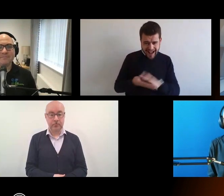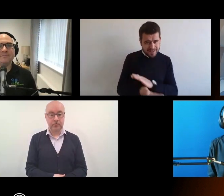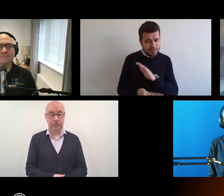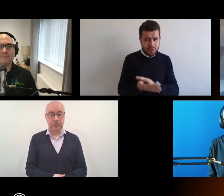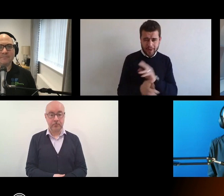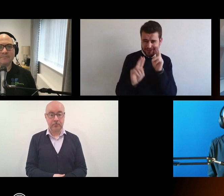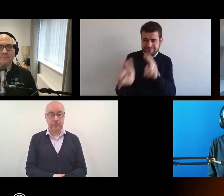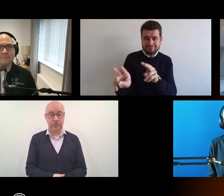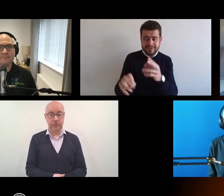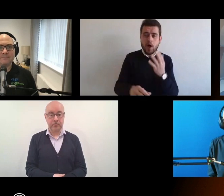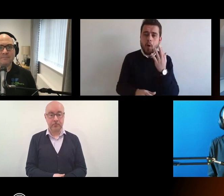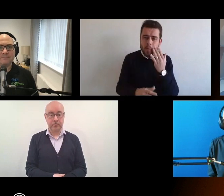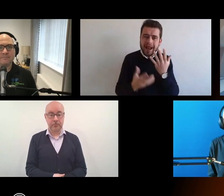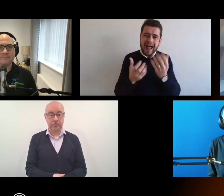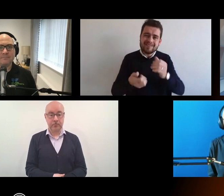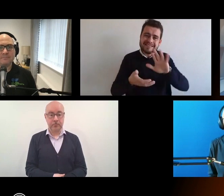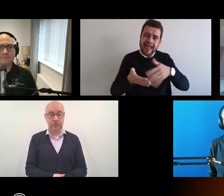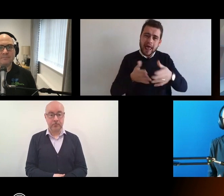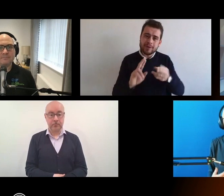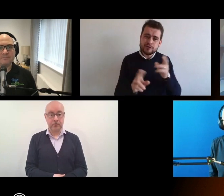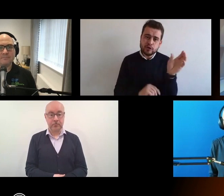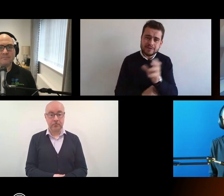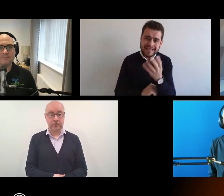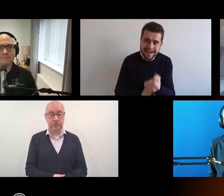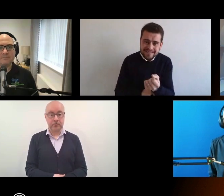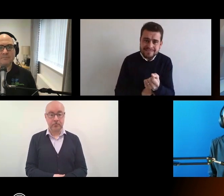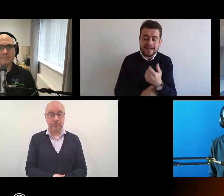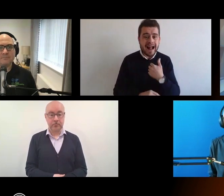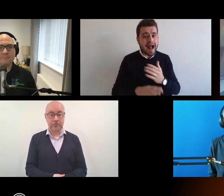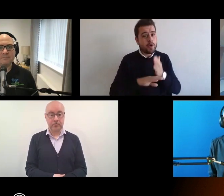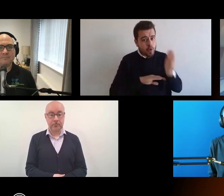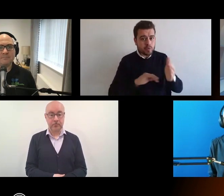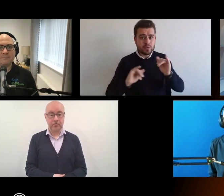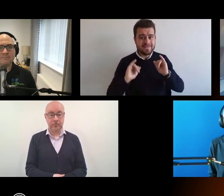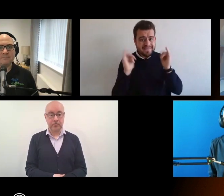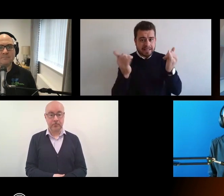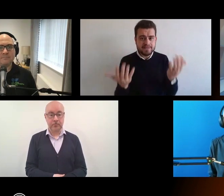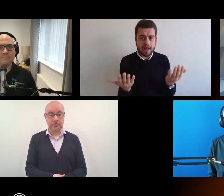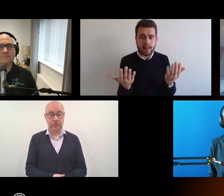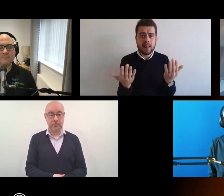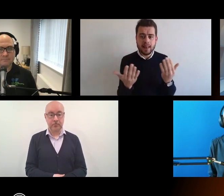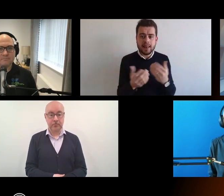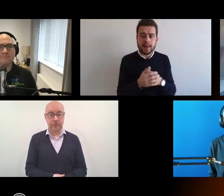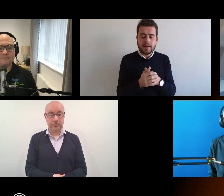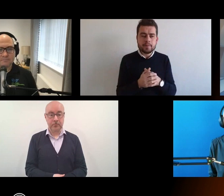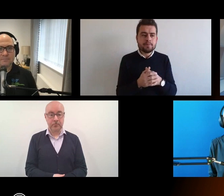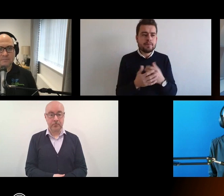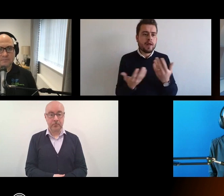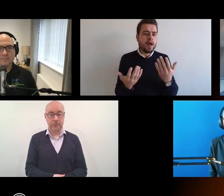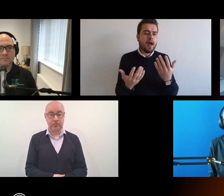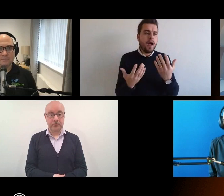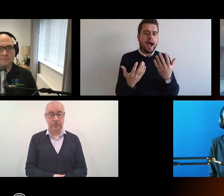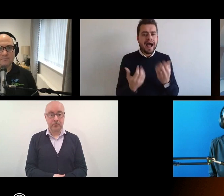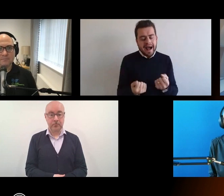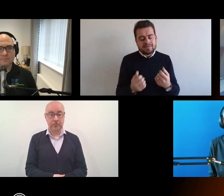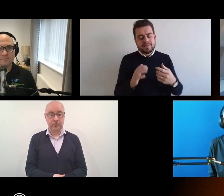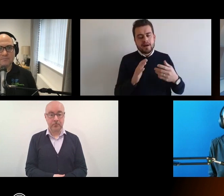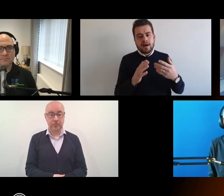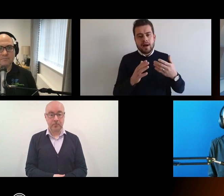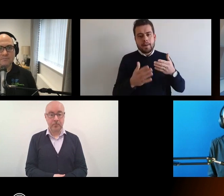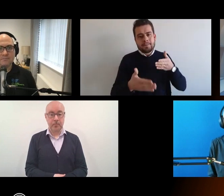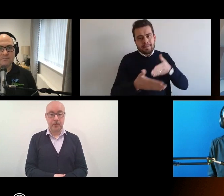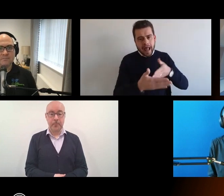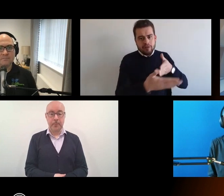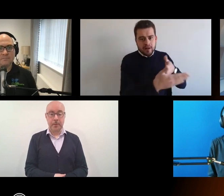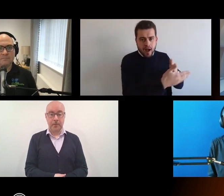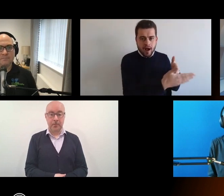concert. Even though I'm deaf, I enjoy seeing the experience of a concert with a sign language interpreter. I go to festivals.